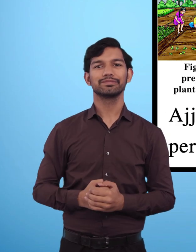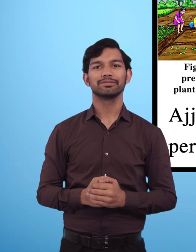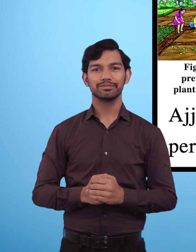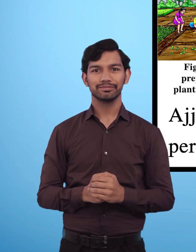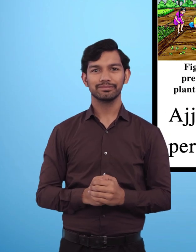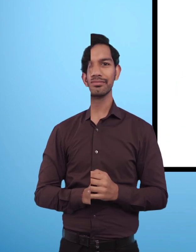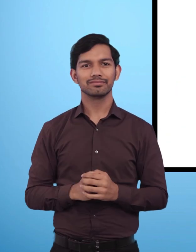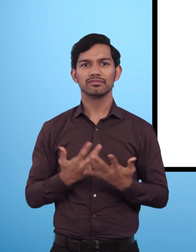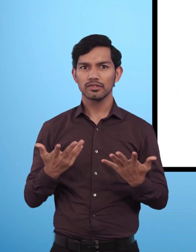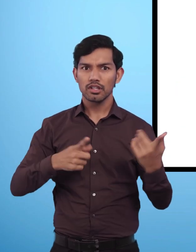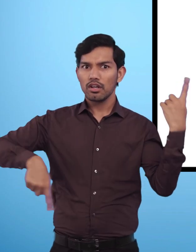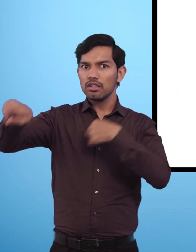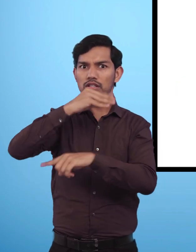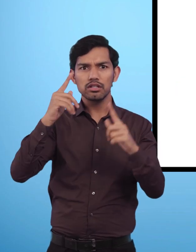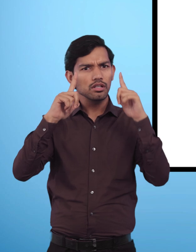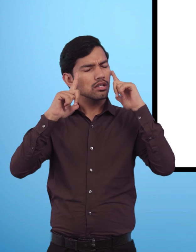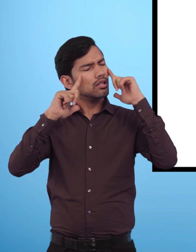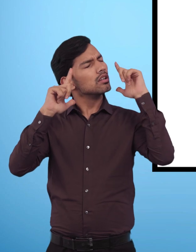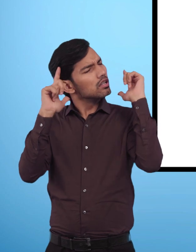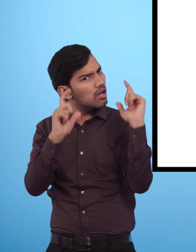11.4. Caution.